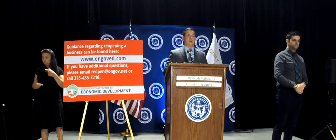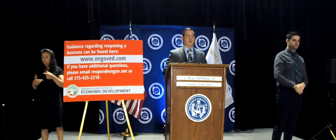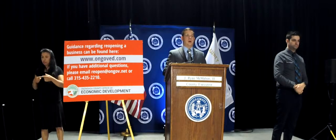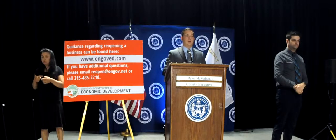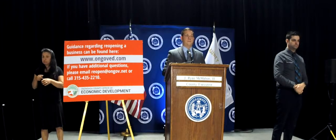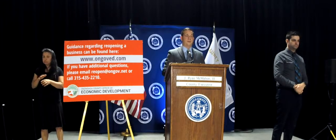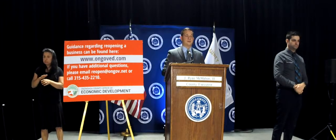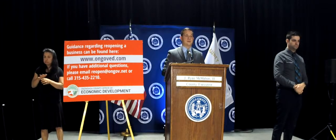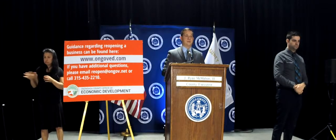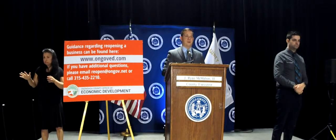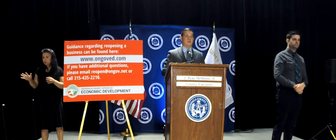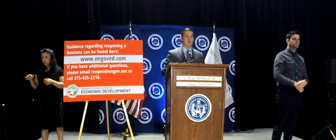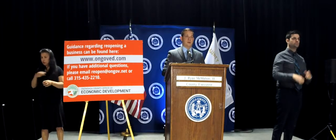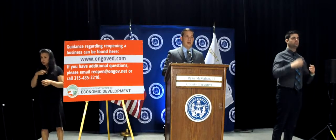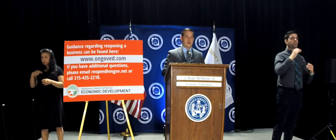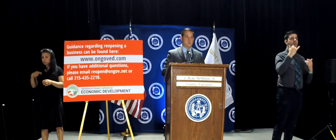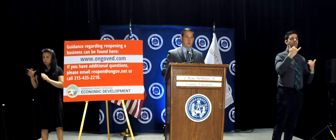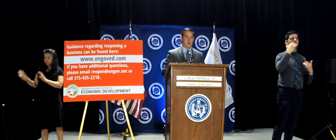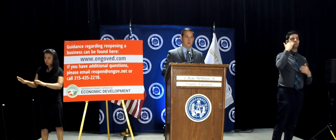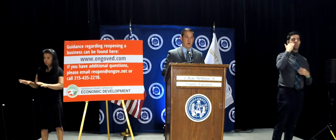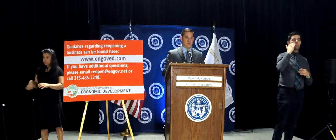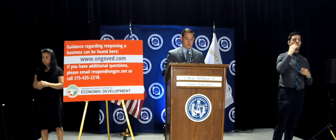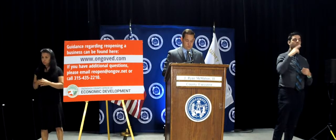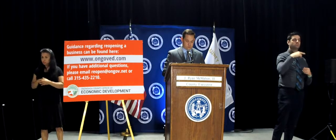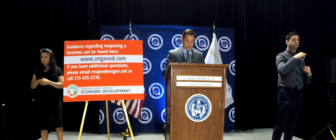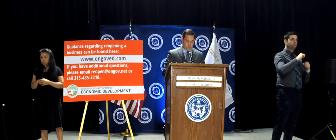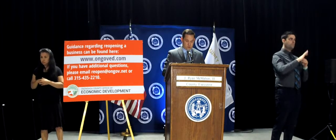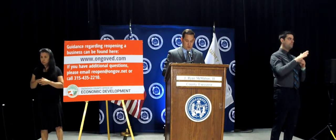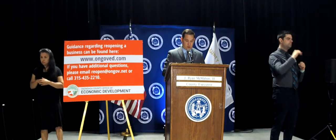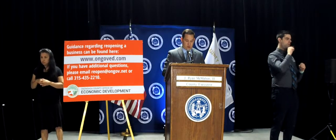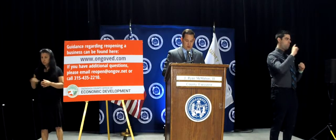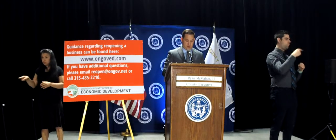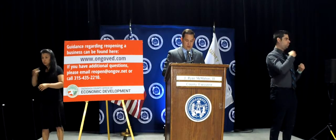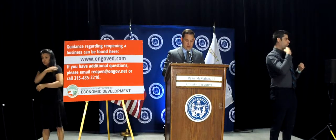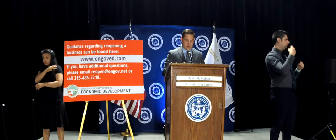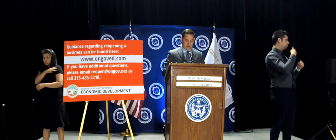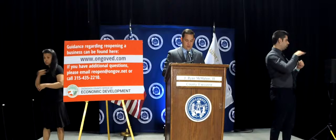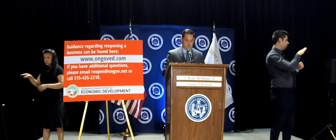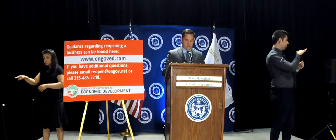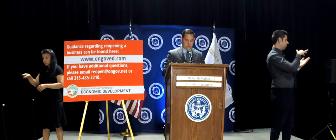certainly let's keep everybody in the hospital in our thoughts.